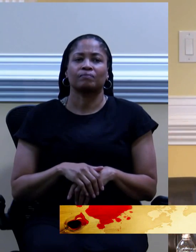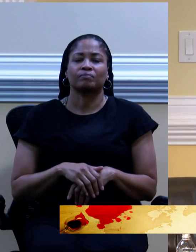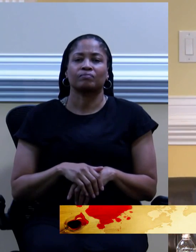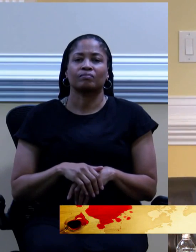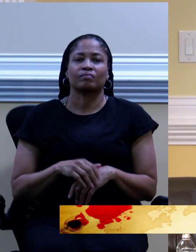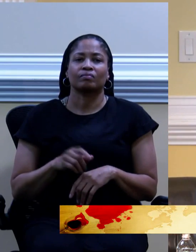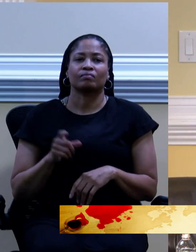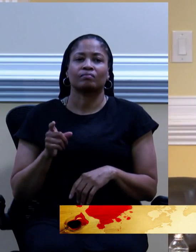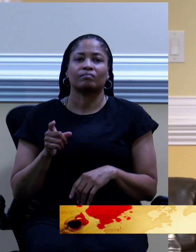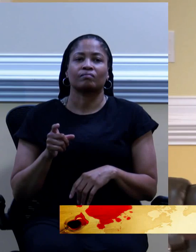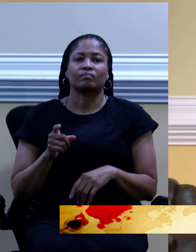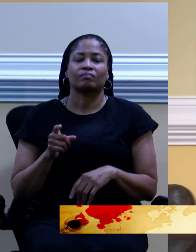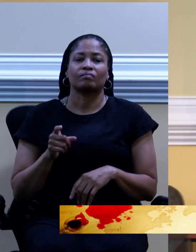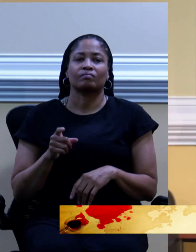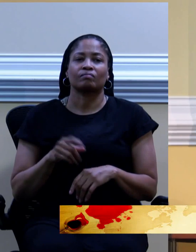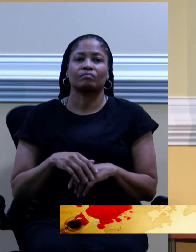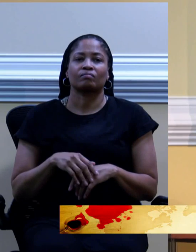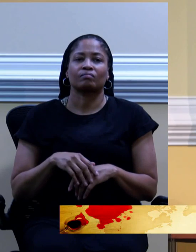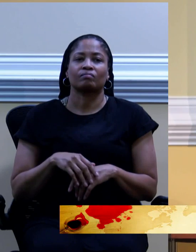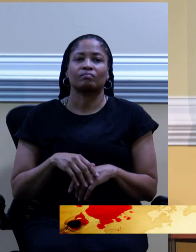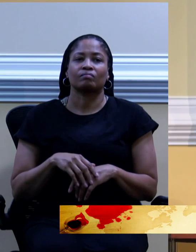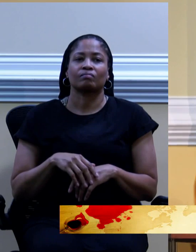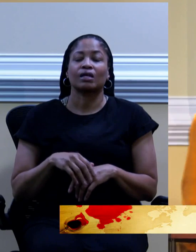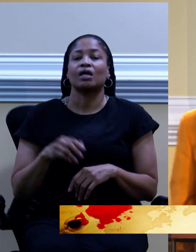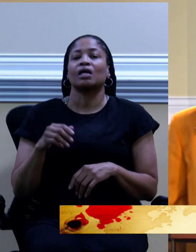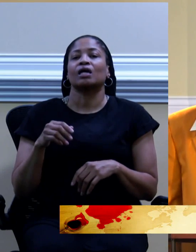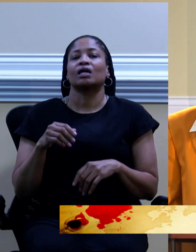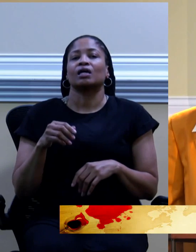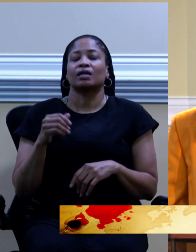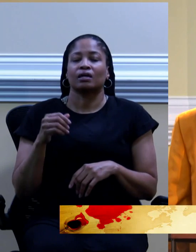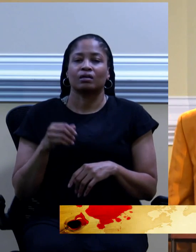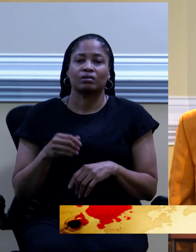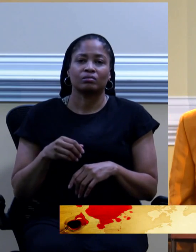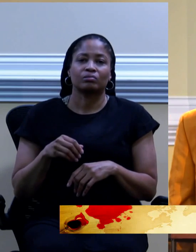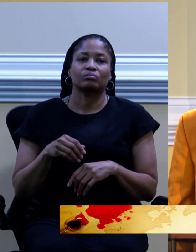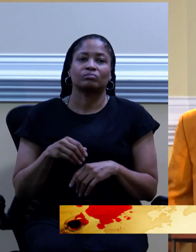night, then he would have called himself a liar. It would have been 3 days and four nights.